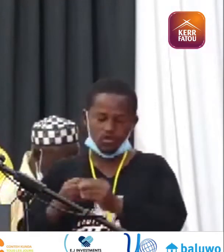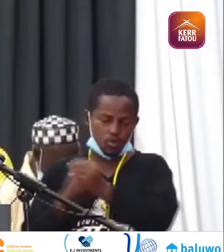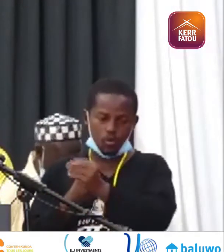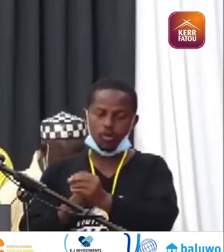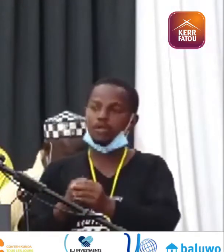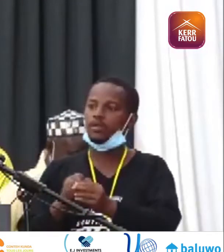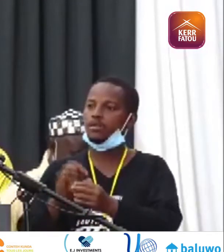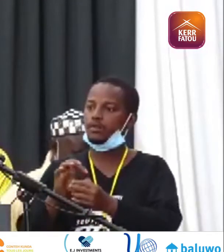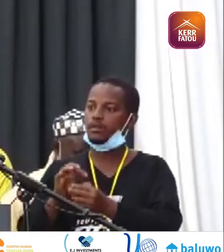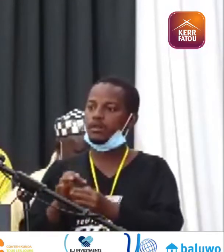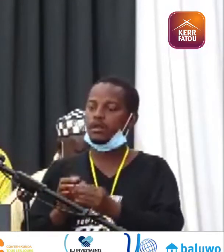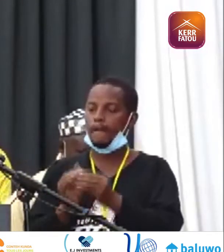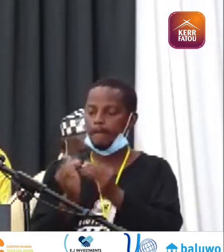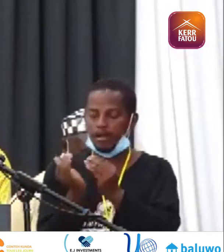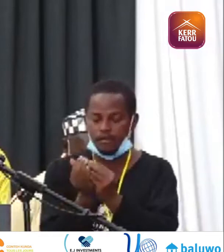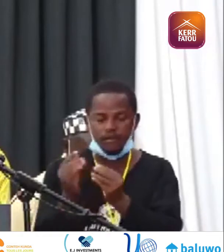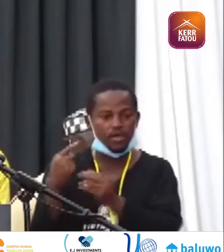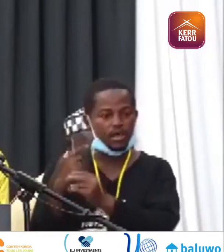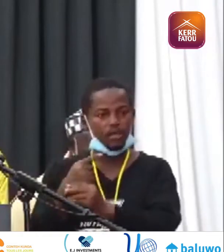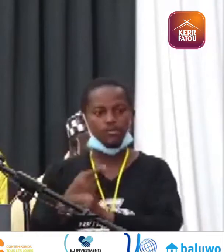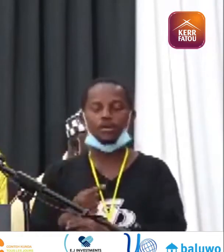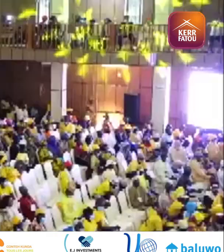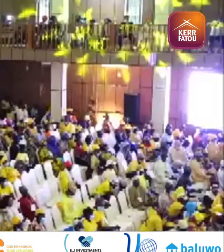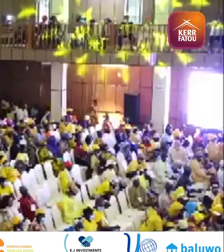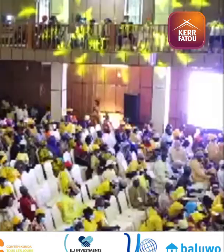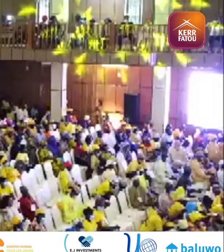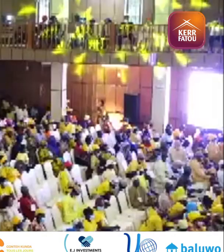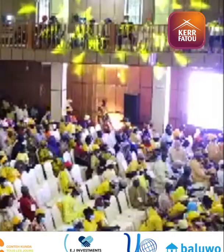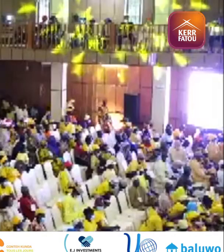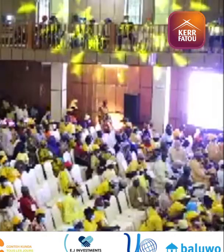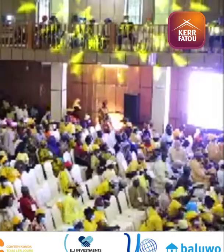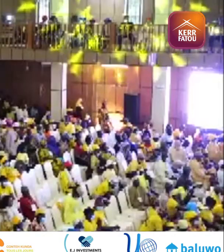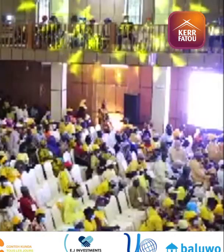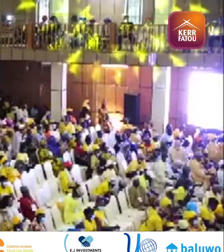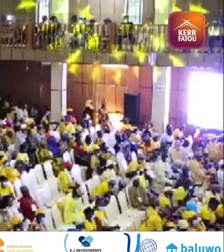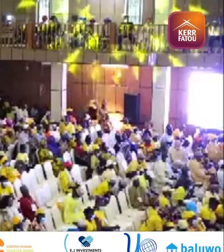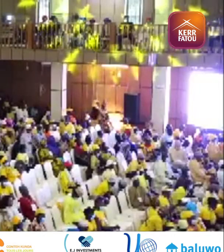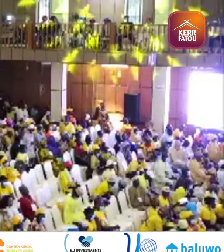party for the Gambians, and that is the UDP.